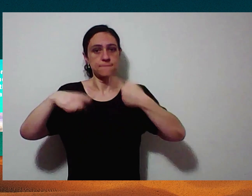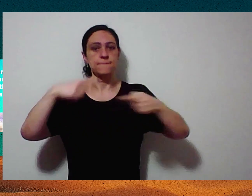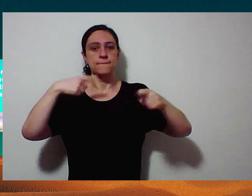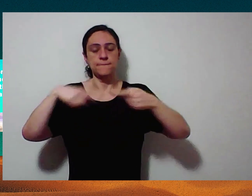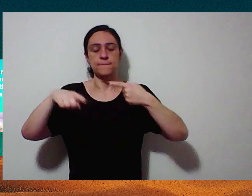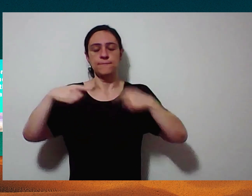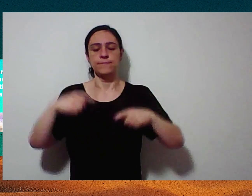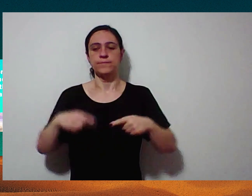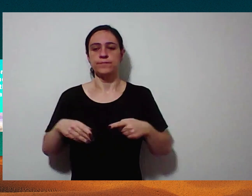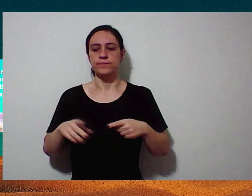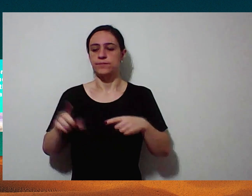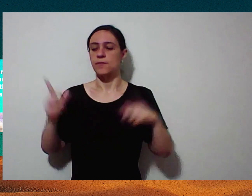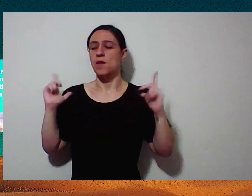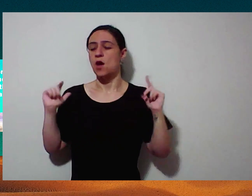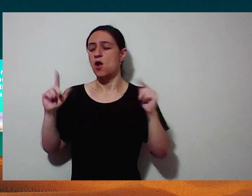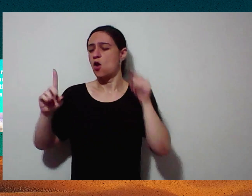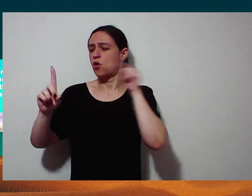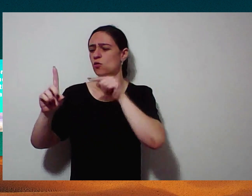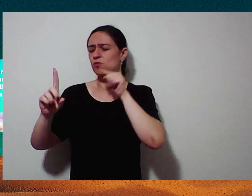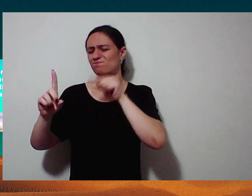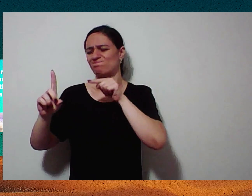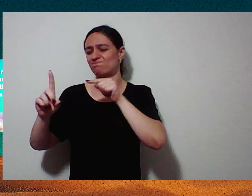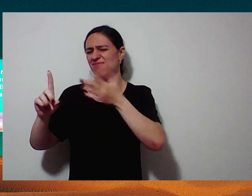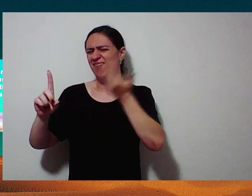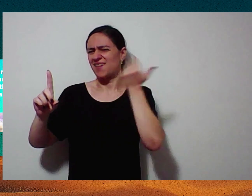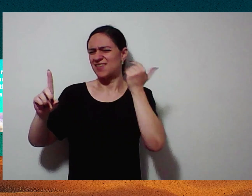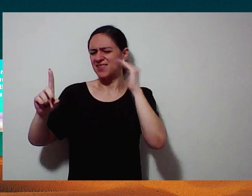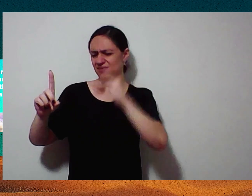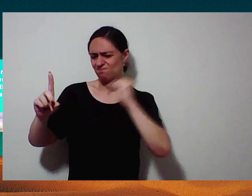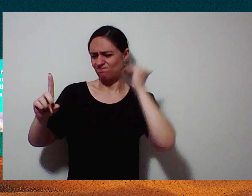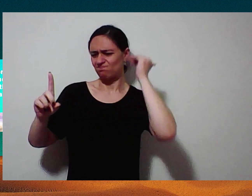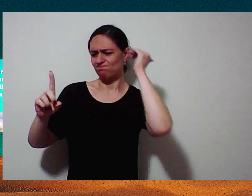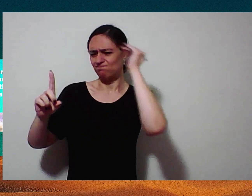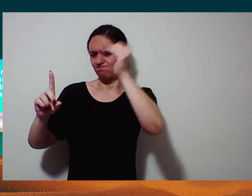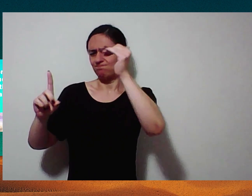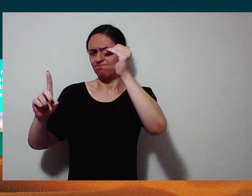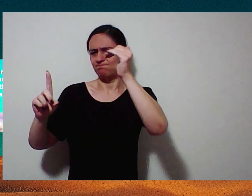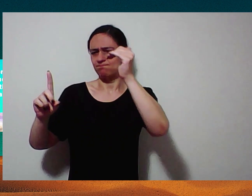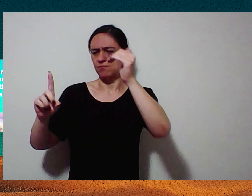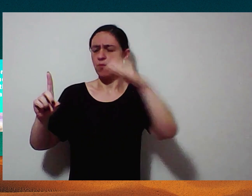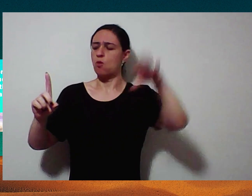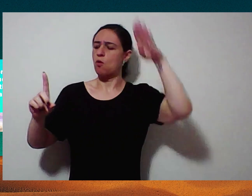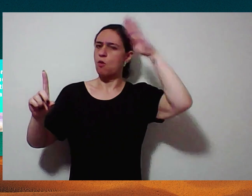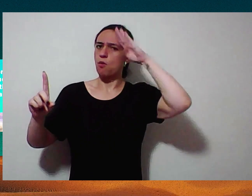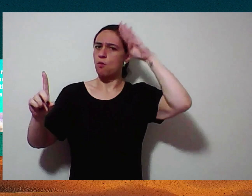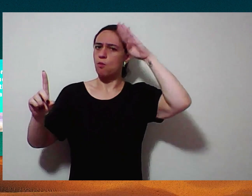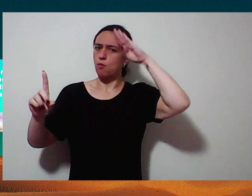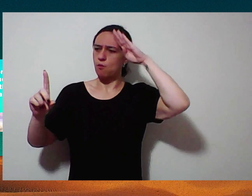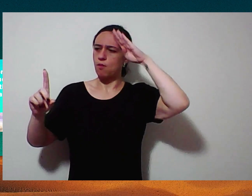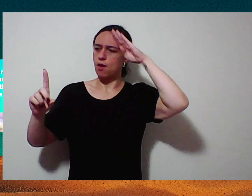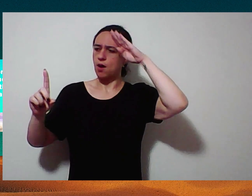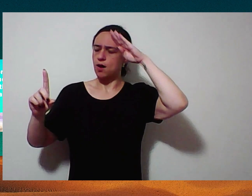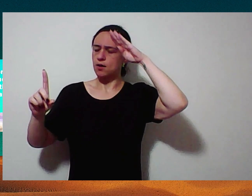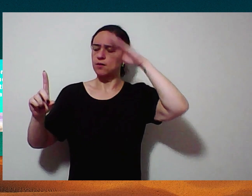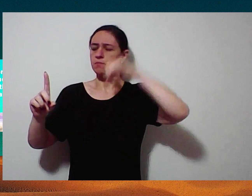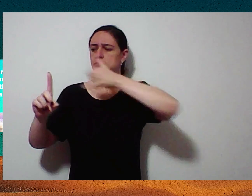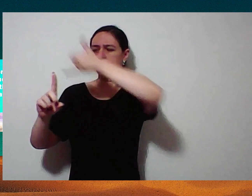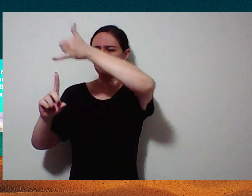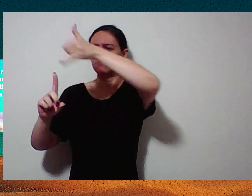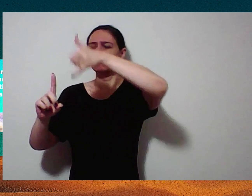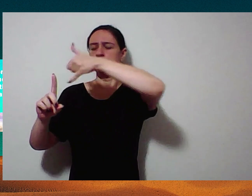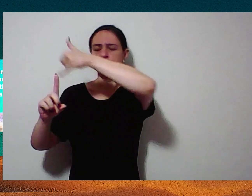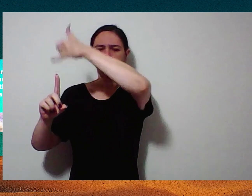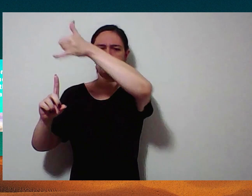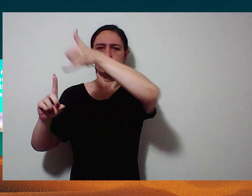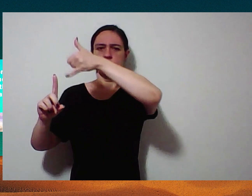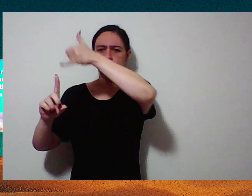da guarda, ungido, e te estabeleci. You were the anointed cherub who covers. I established you.